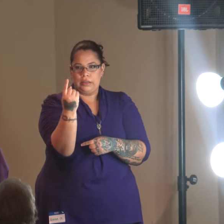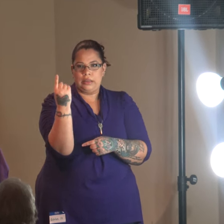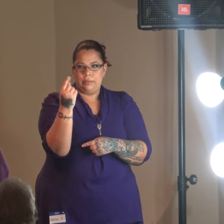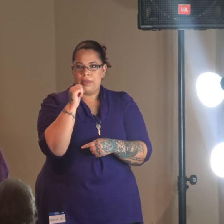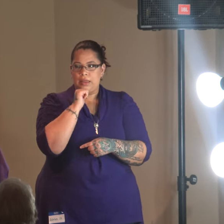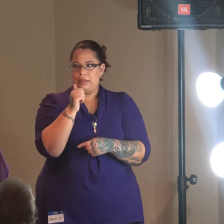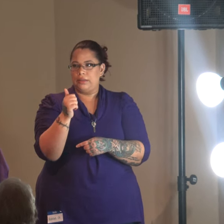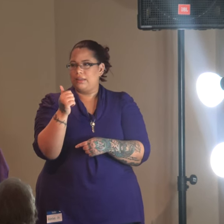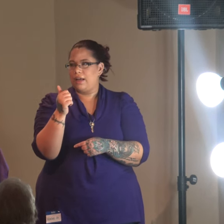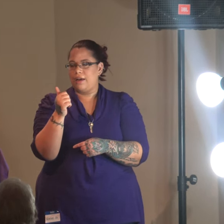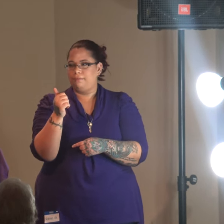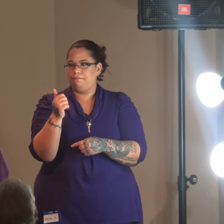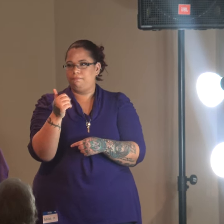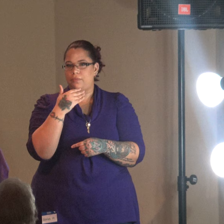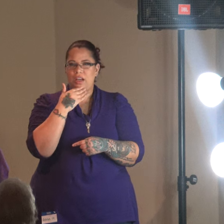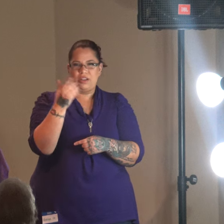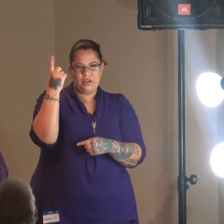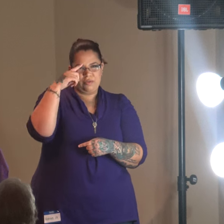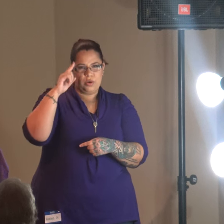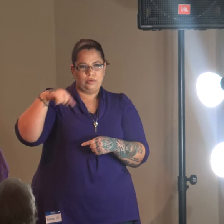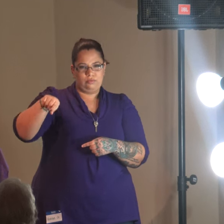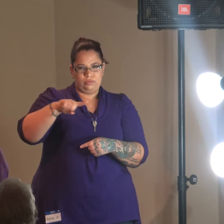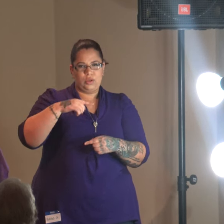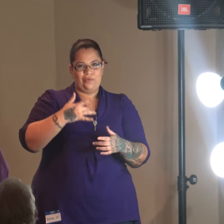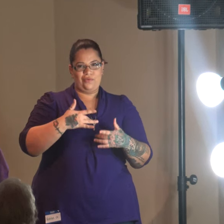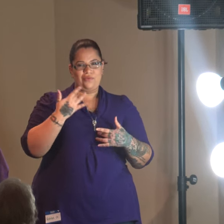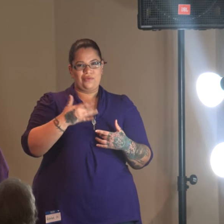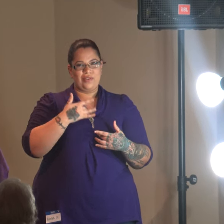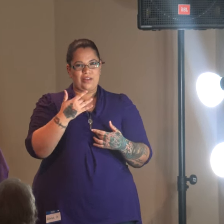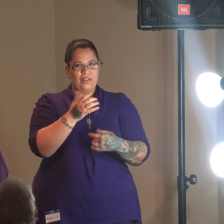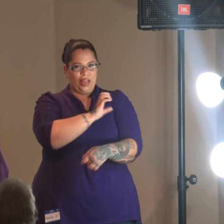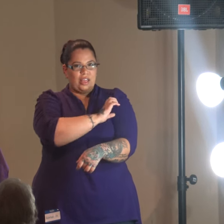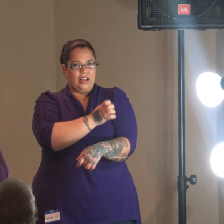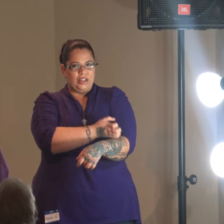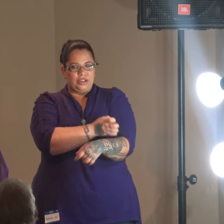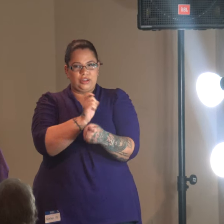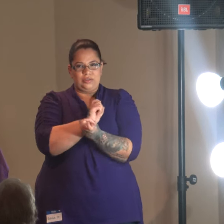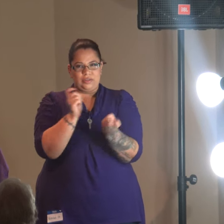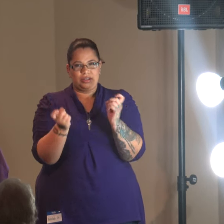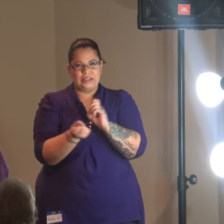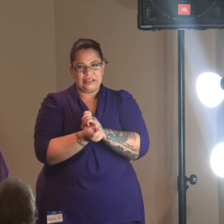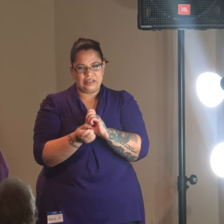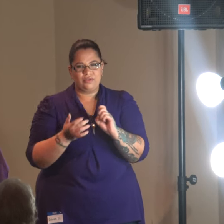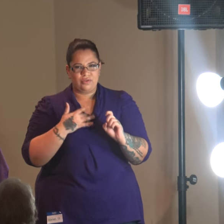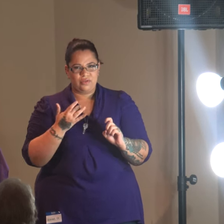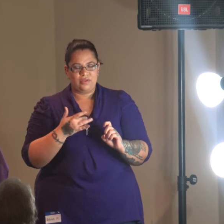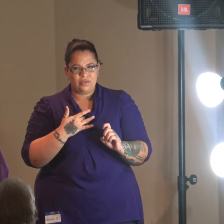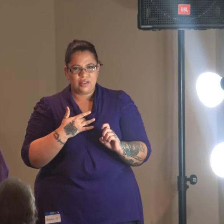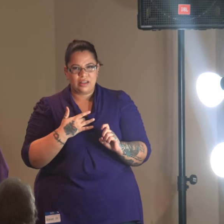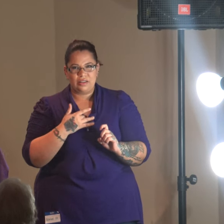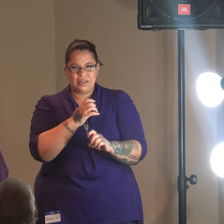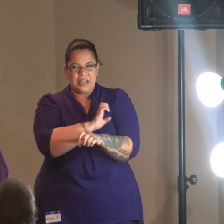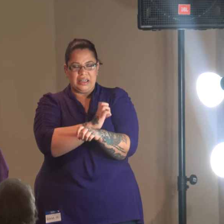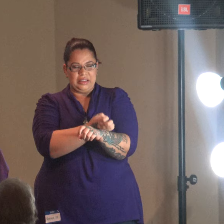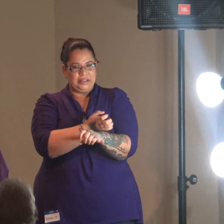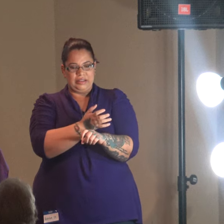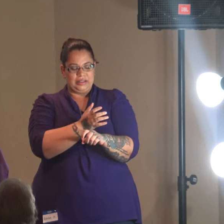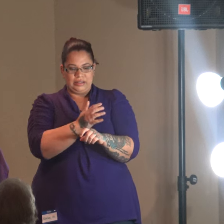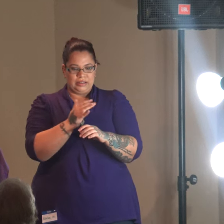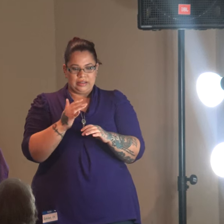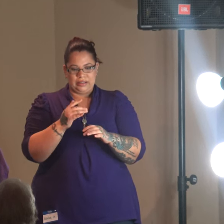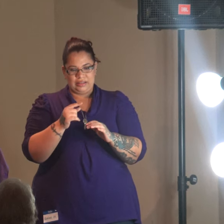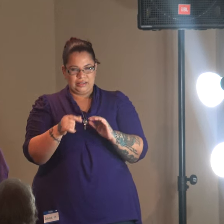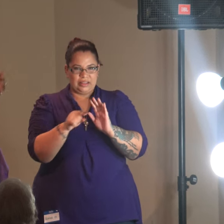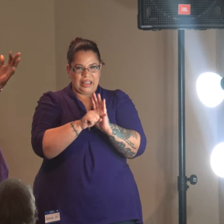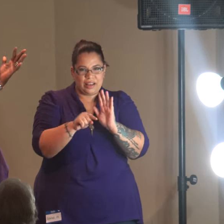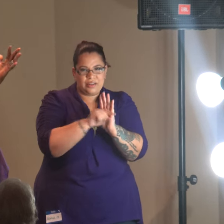good because you feel it energetically. You feel the shift in your body. You feel the energy that's not the constricting energy.